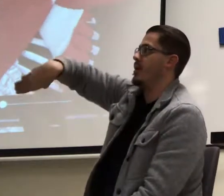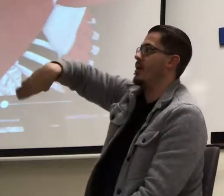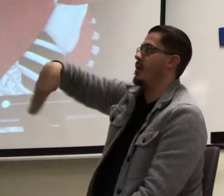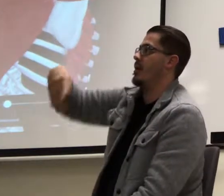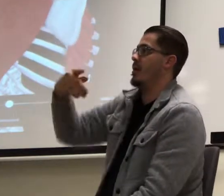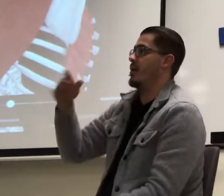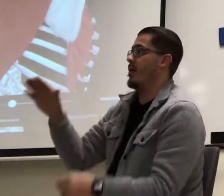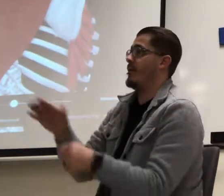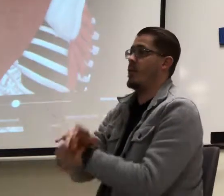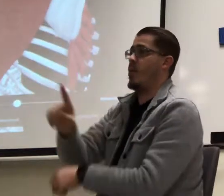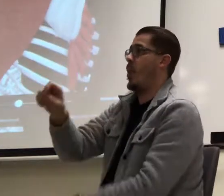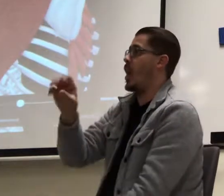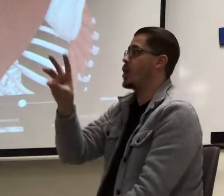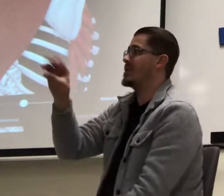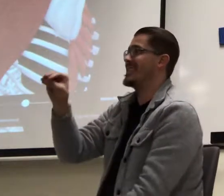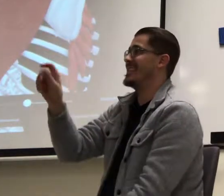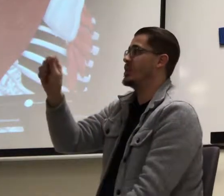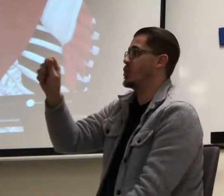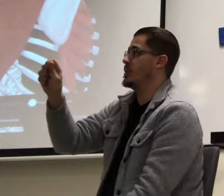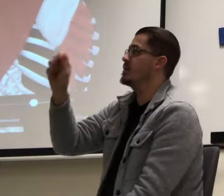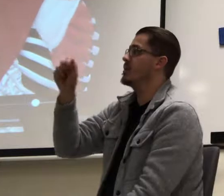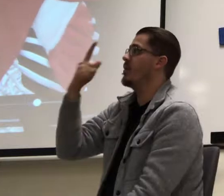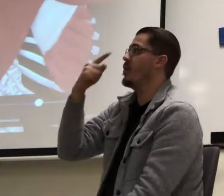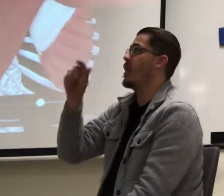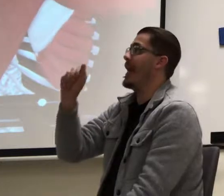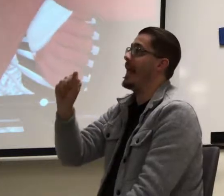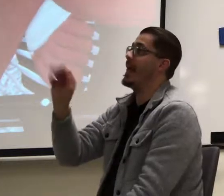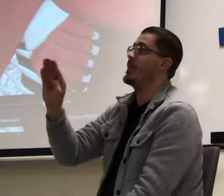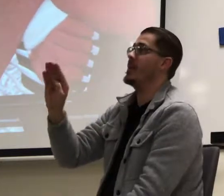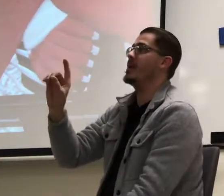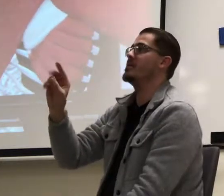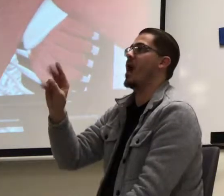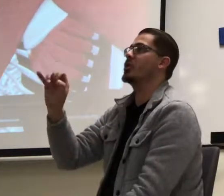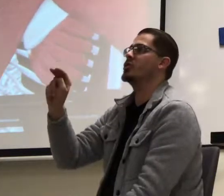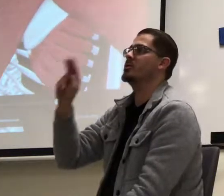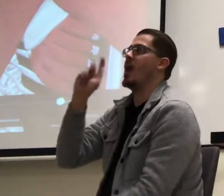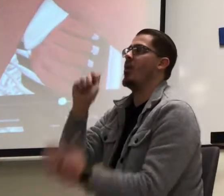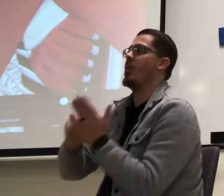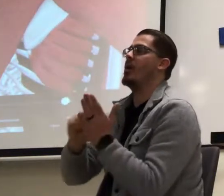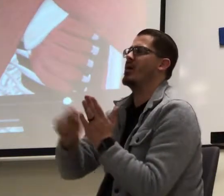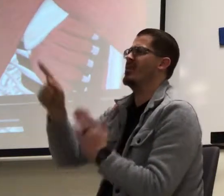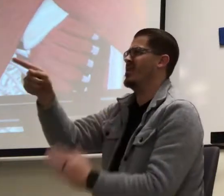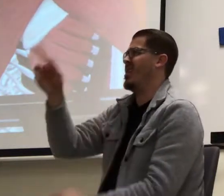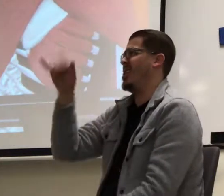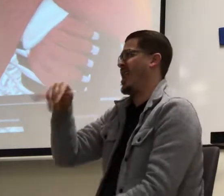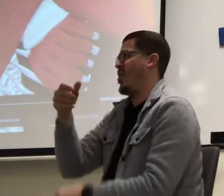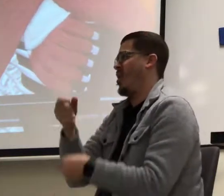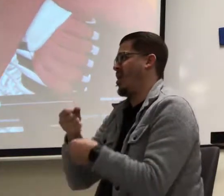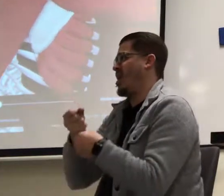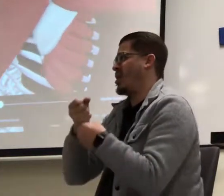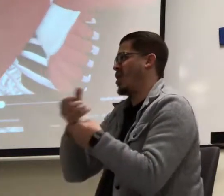full 160 degrees of abduction. Let me write that down. So is that what